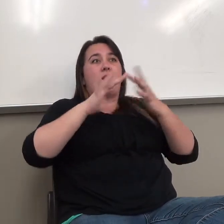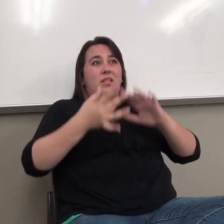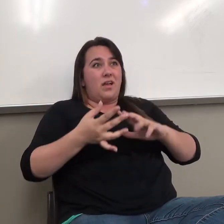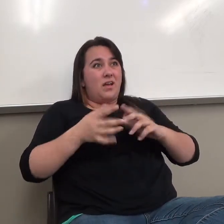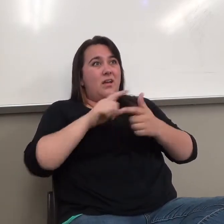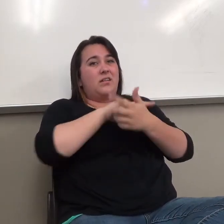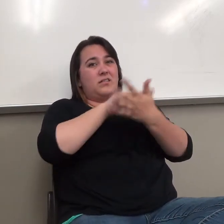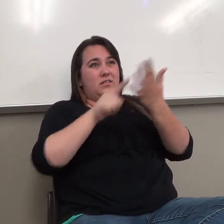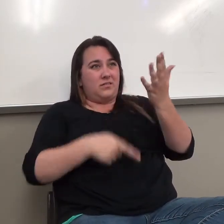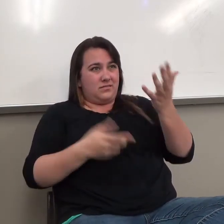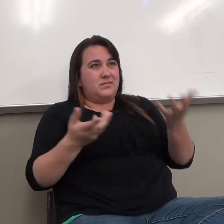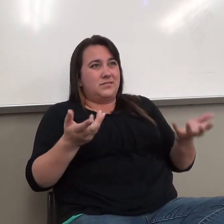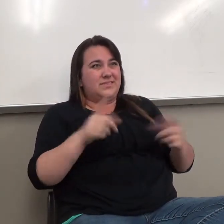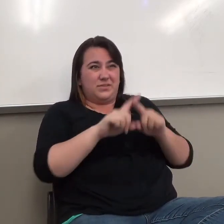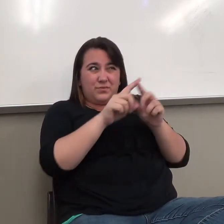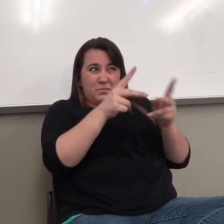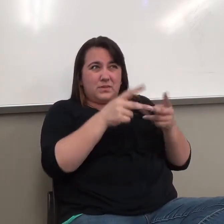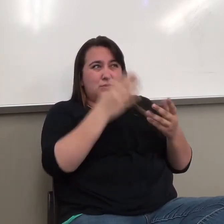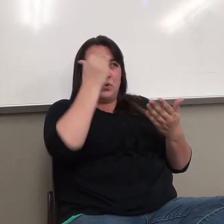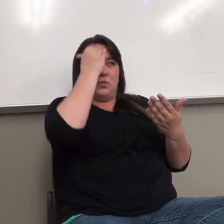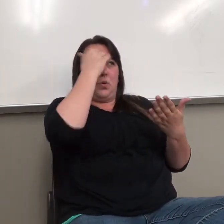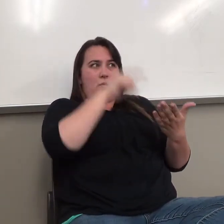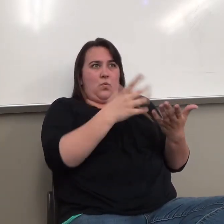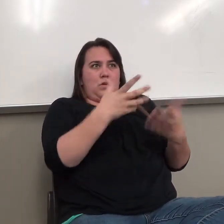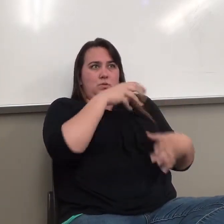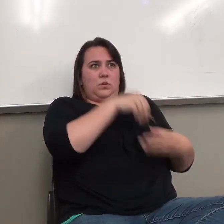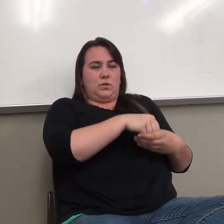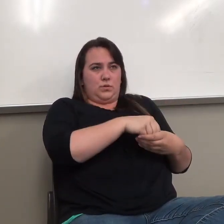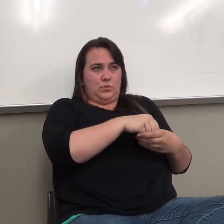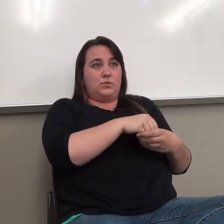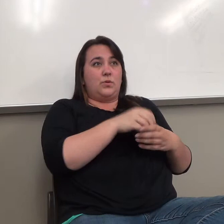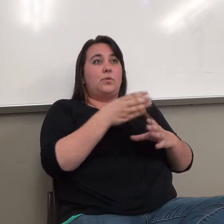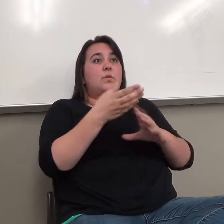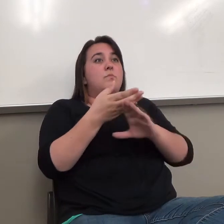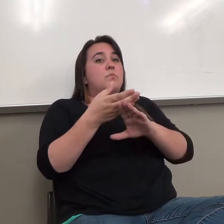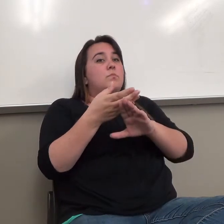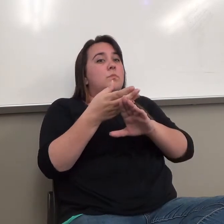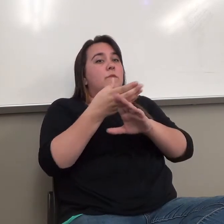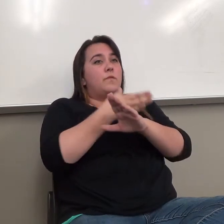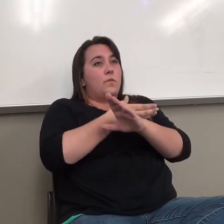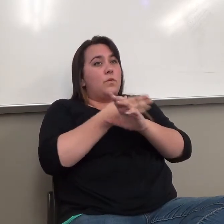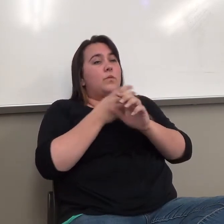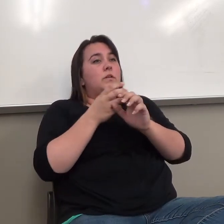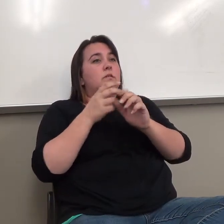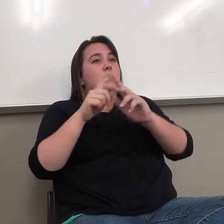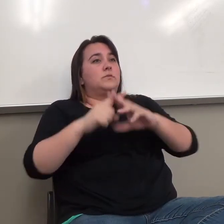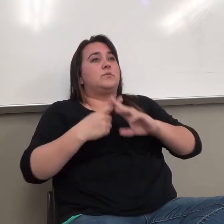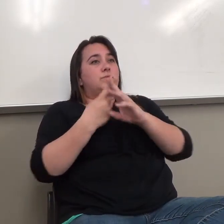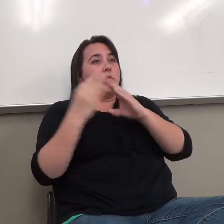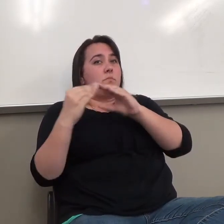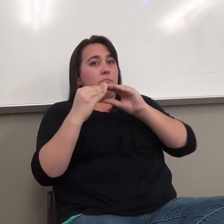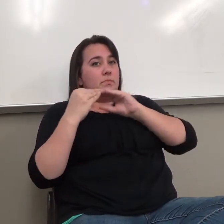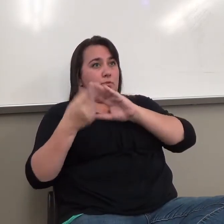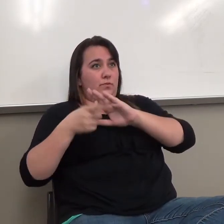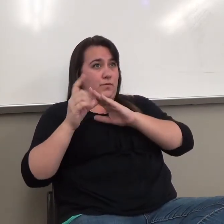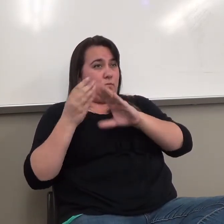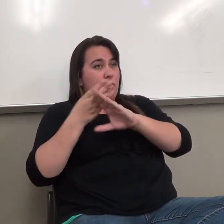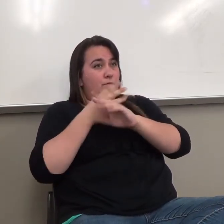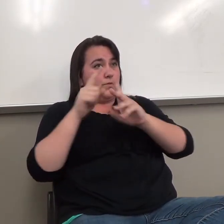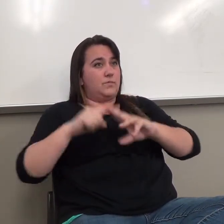grade on this, okay? But before we do that, before we go to the peer review, okay, we need to do another